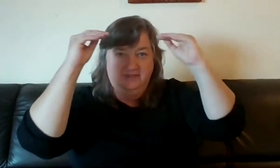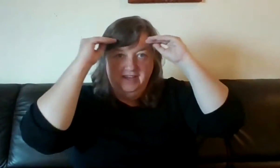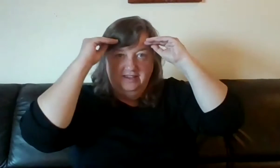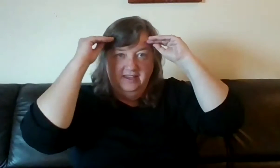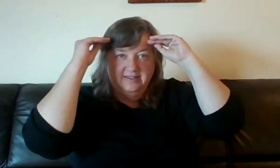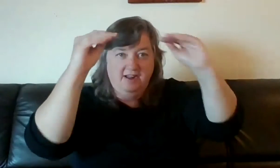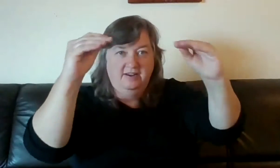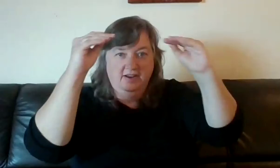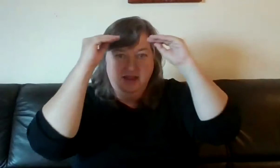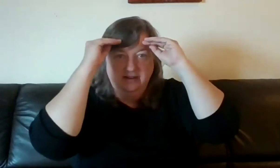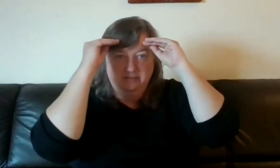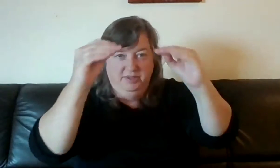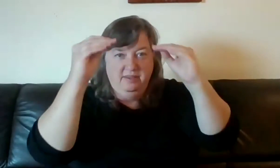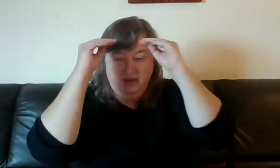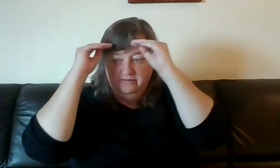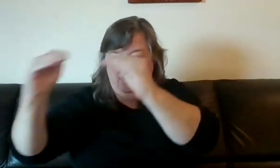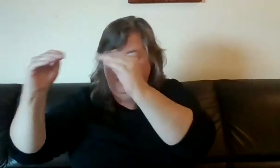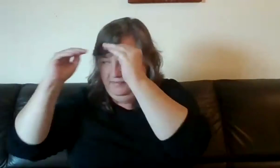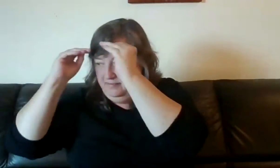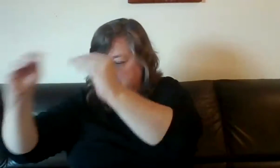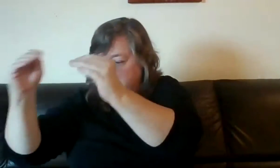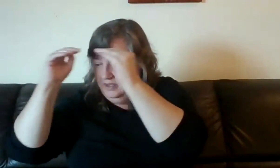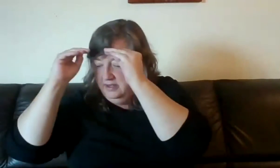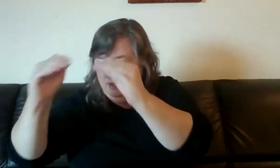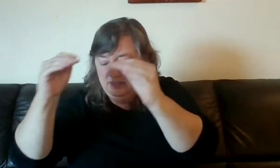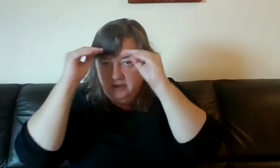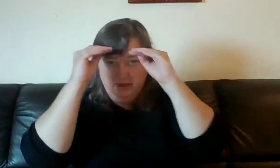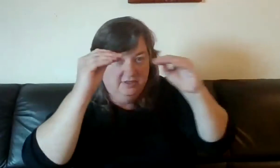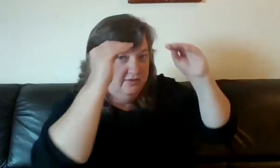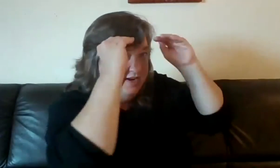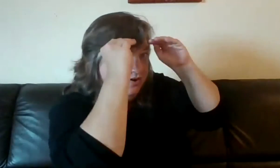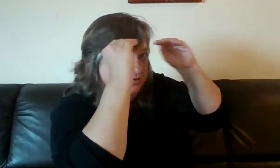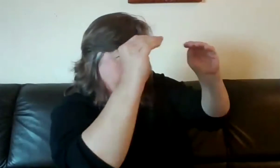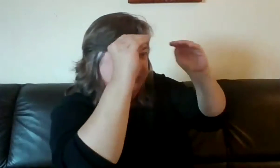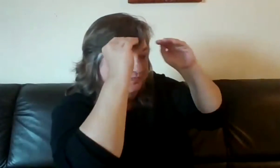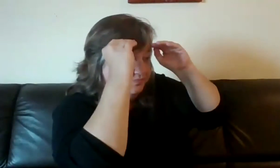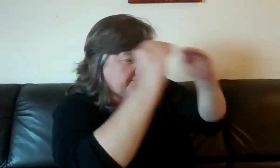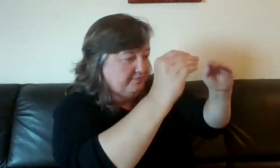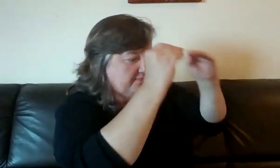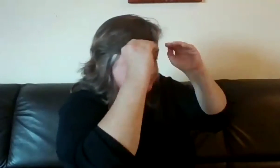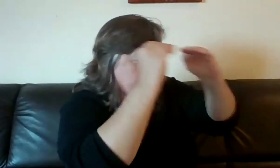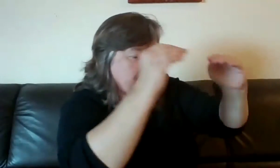Take things out of your head and put them out in front. Just coming straight out.